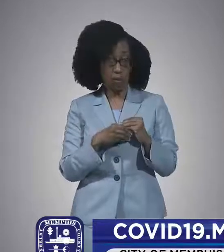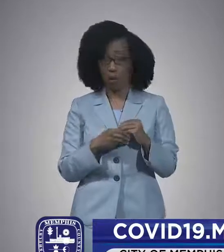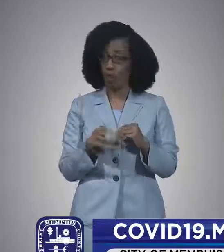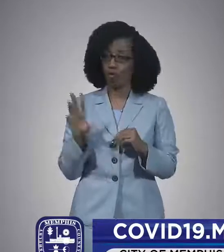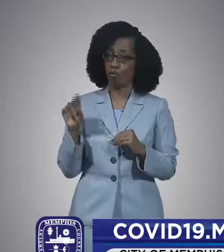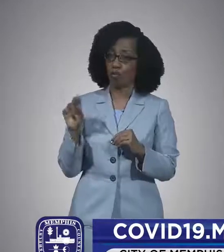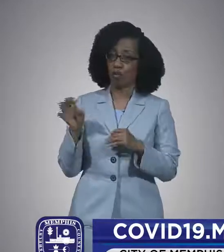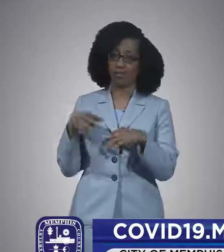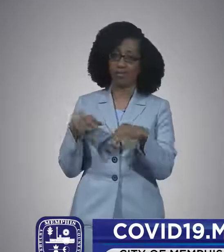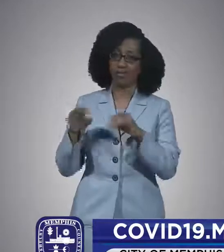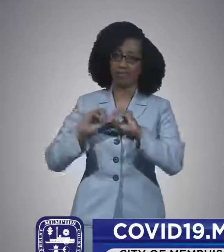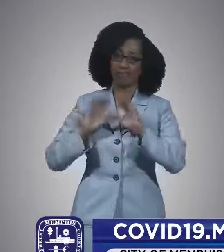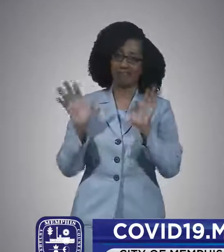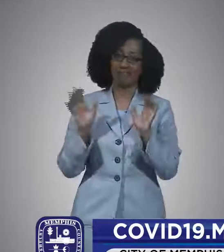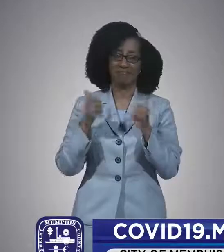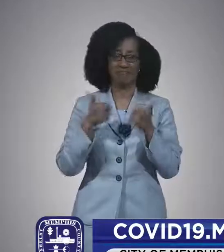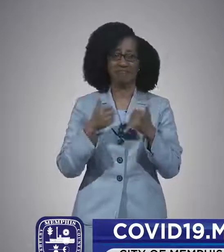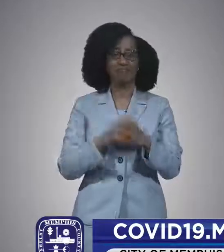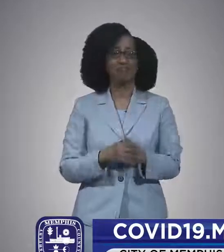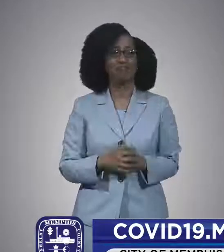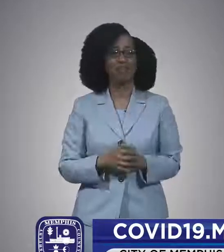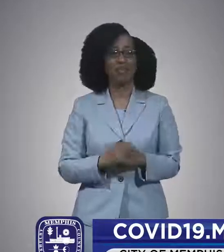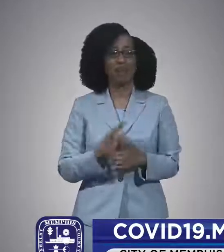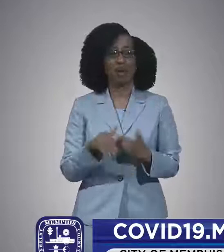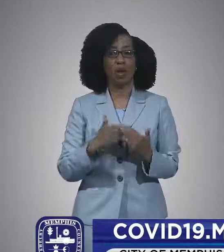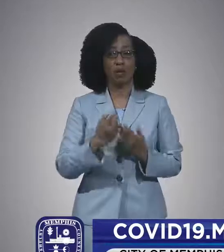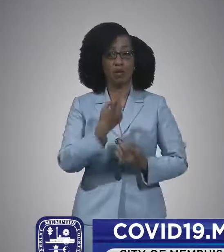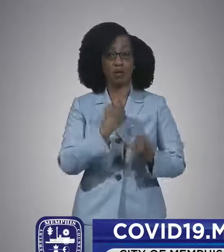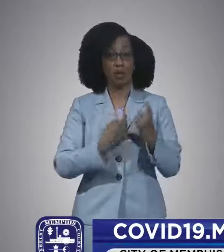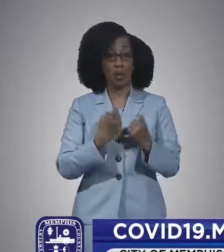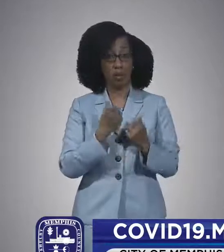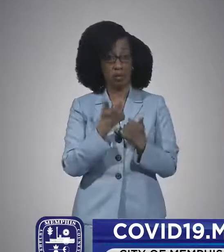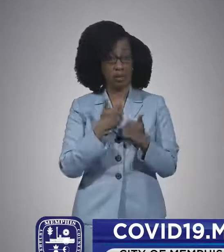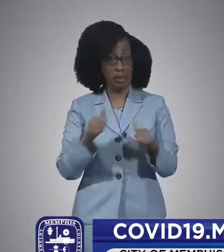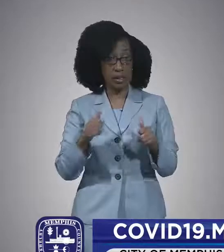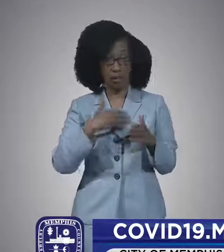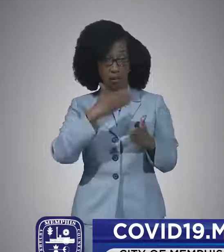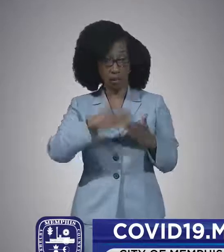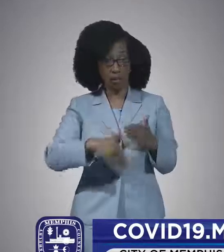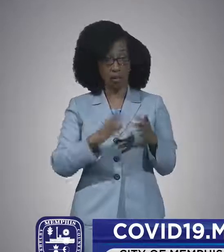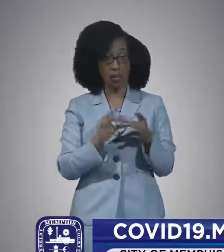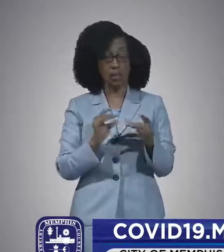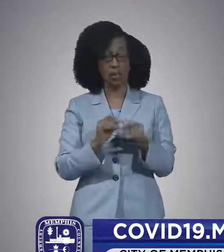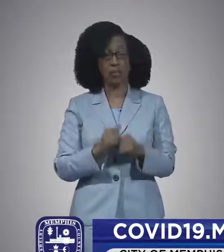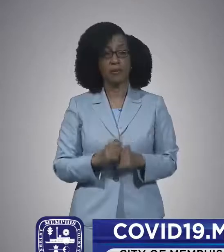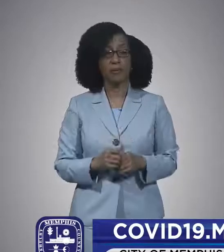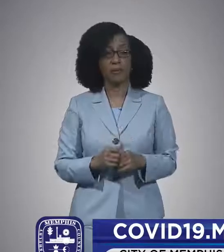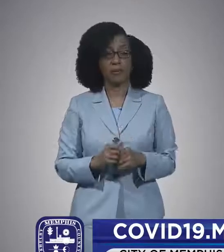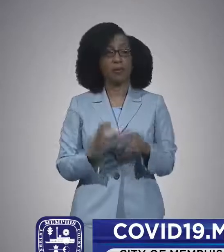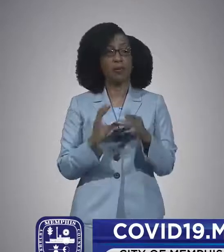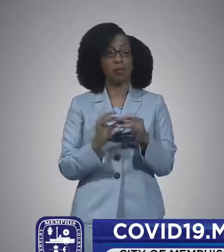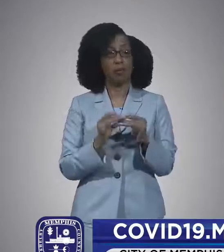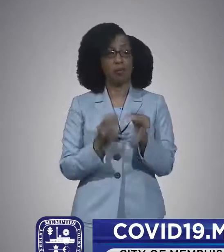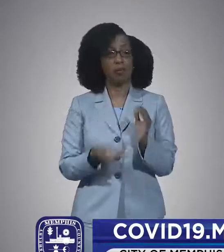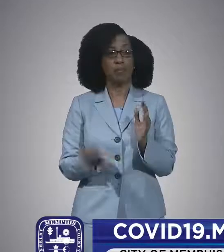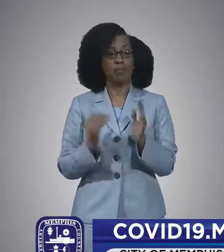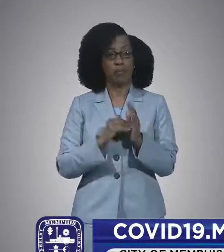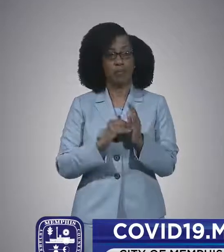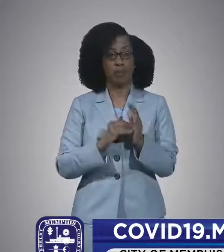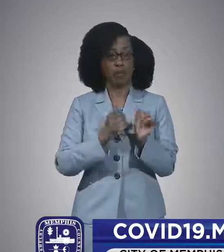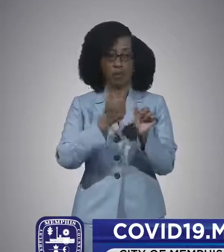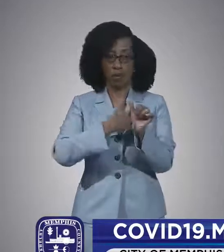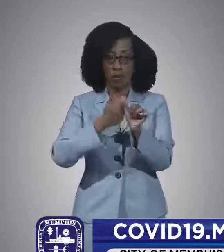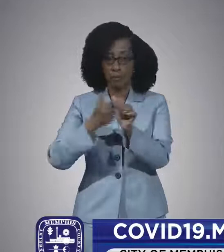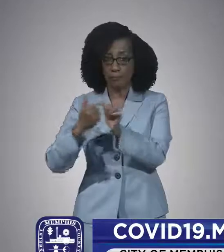Okay. Those are all of our questions today. Are there any closing messages? I'll just repeat what I said. We all have a role to